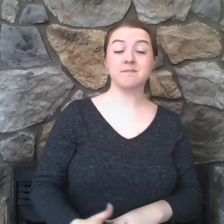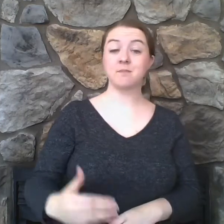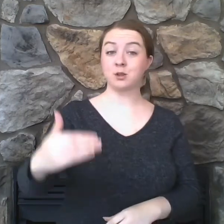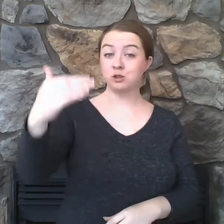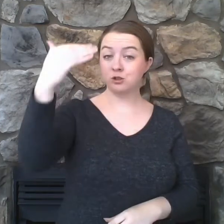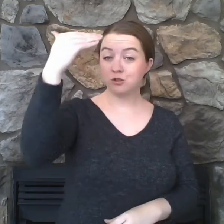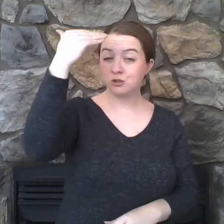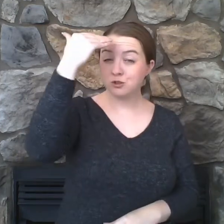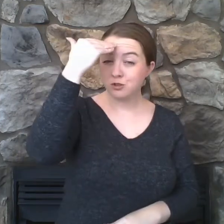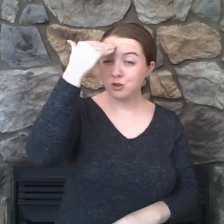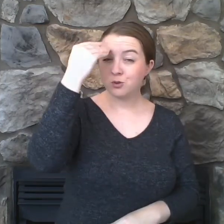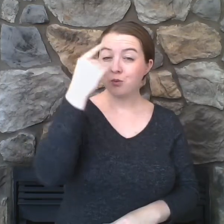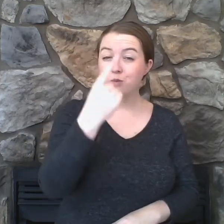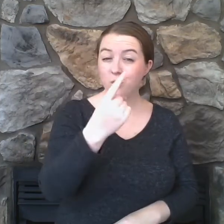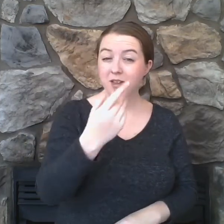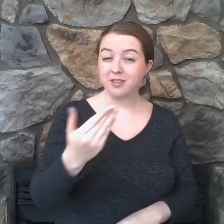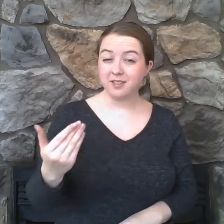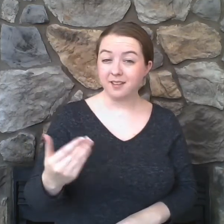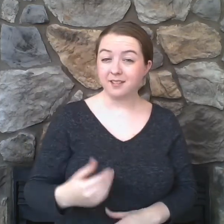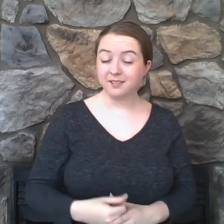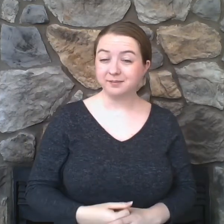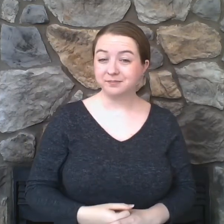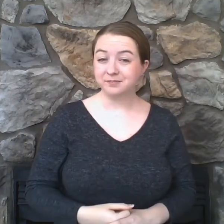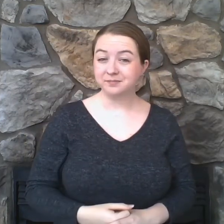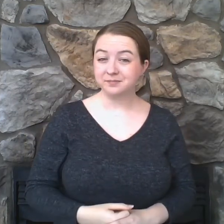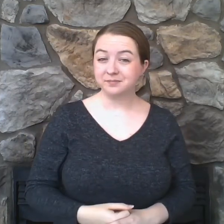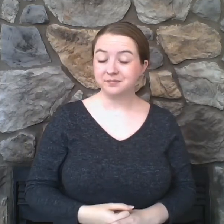But she knew one thing.